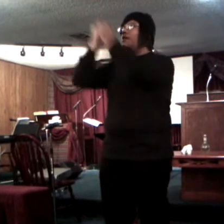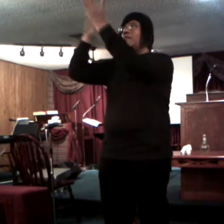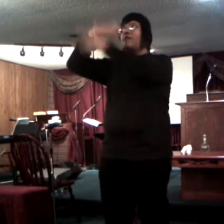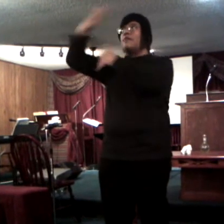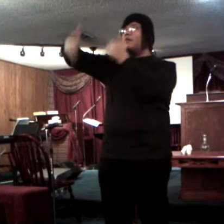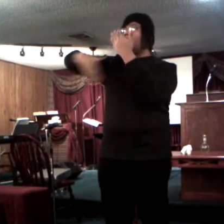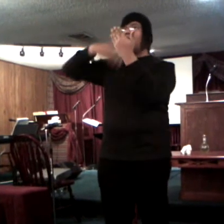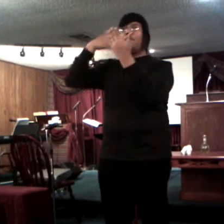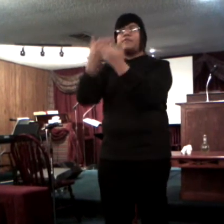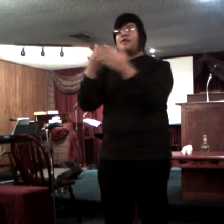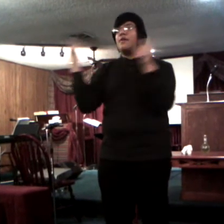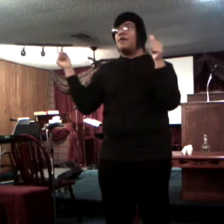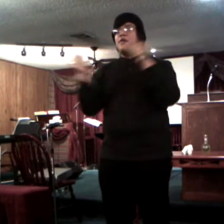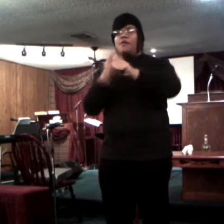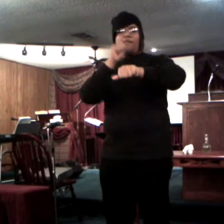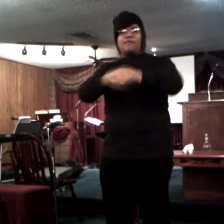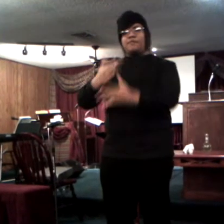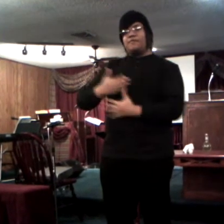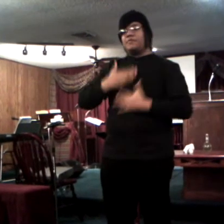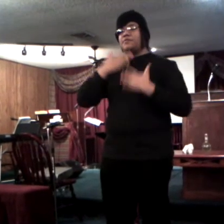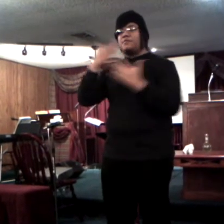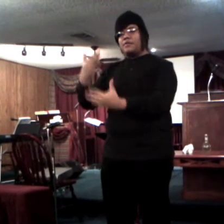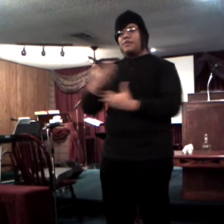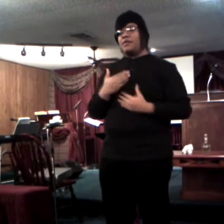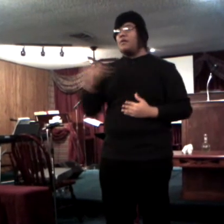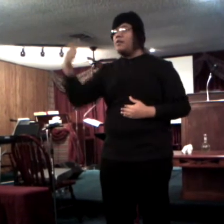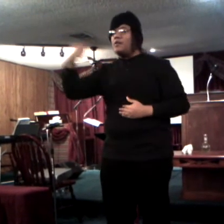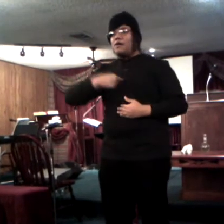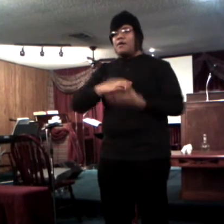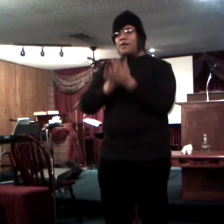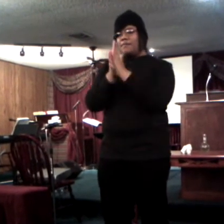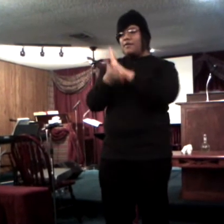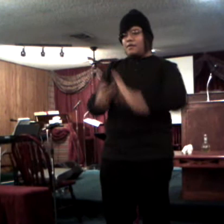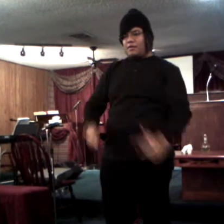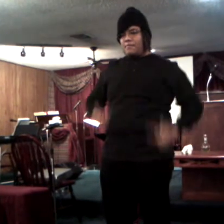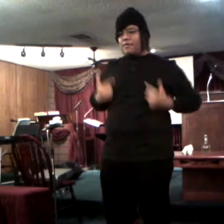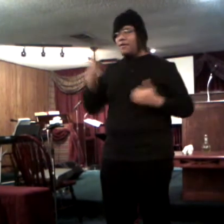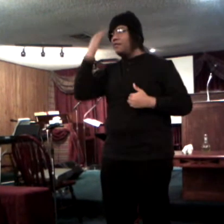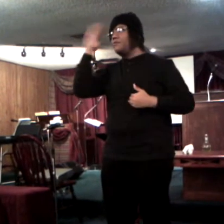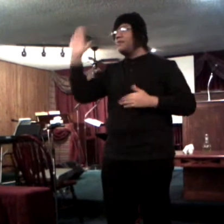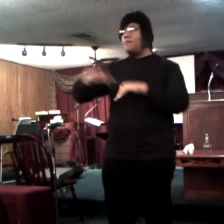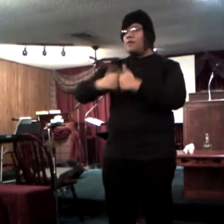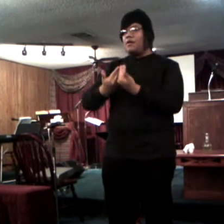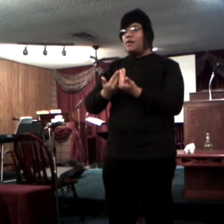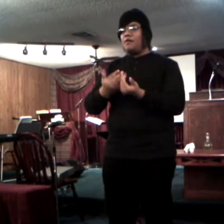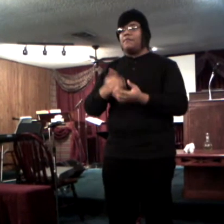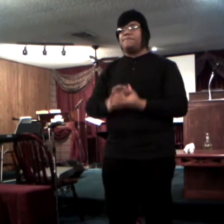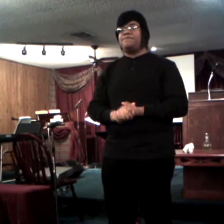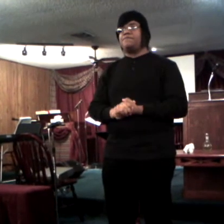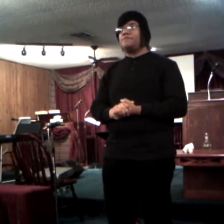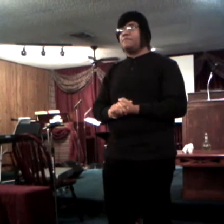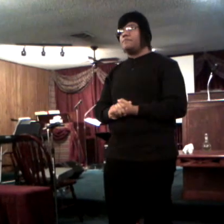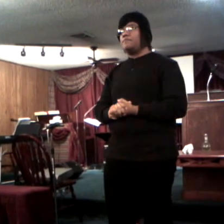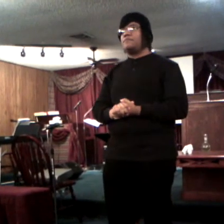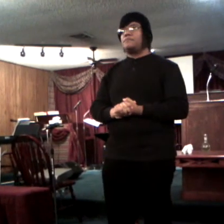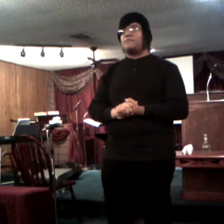and me Tell me I'm gonna lie to you RIPORTS I